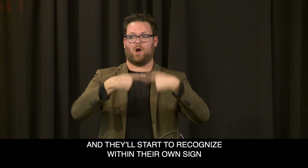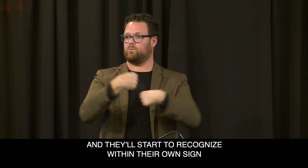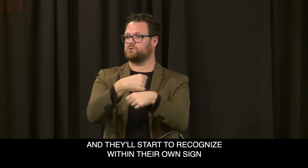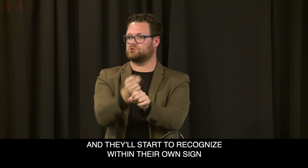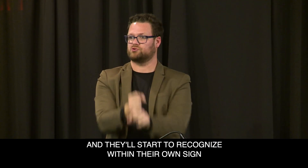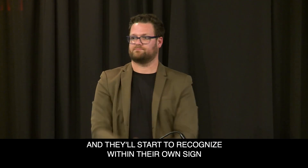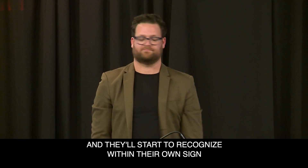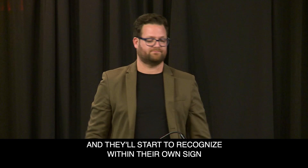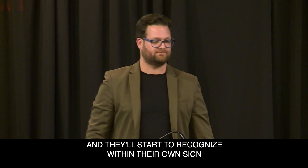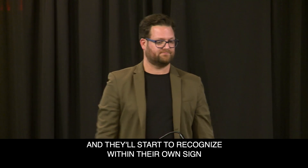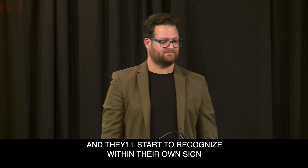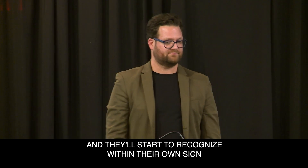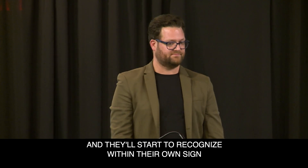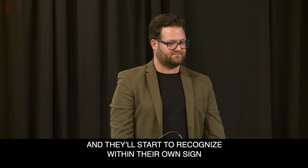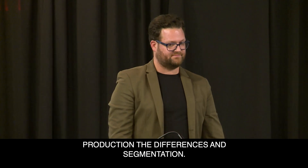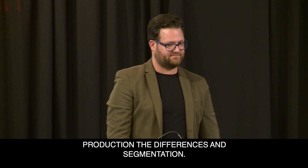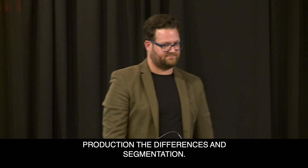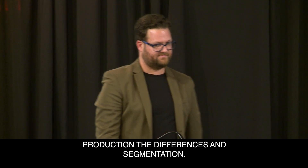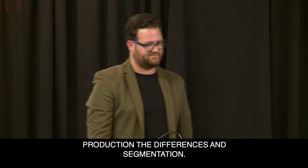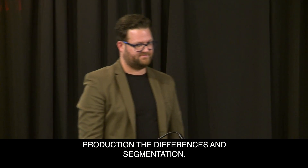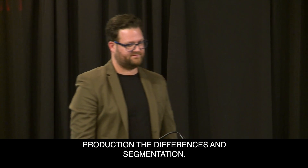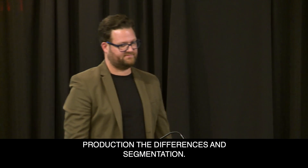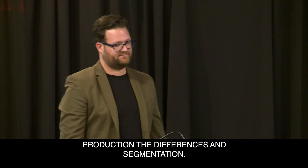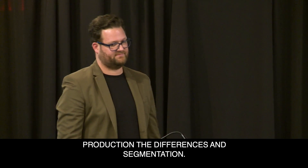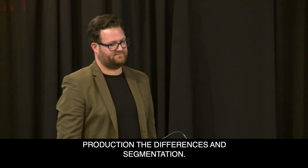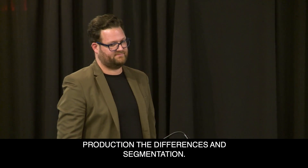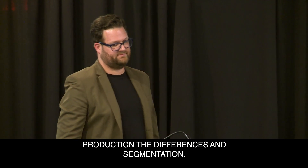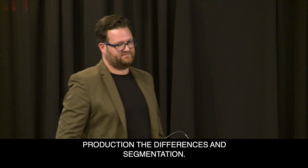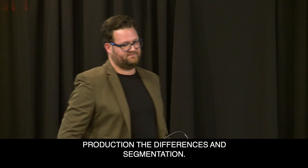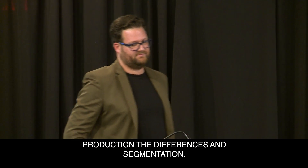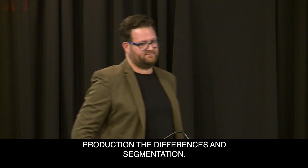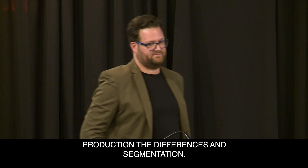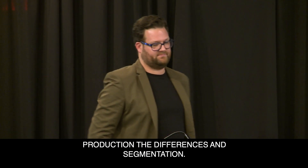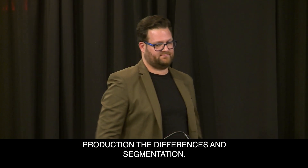recognize within their own sign production the differences and segmentation.